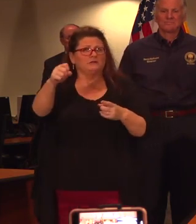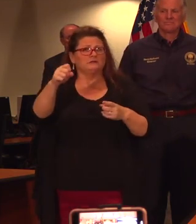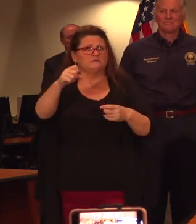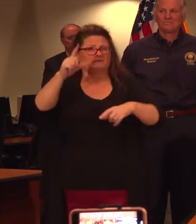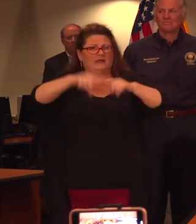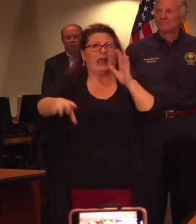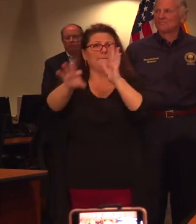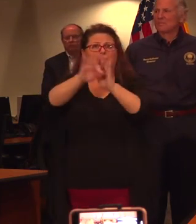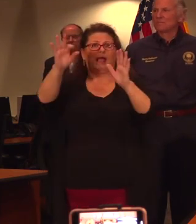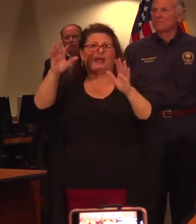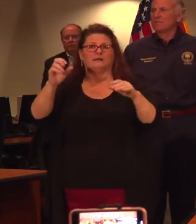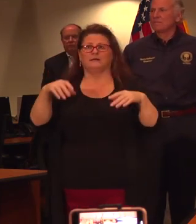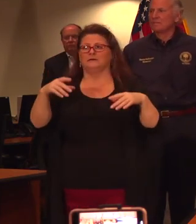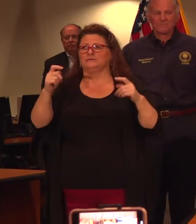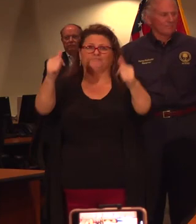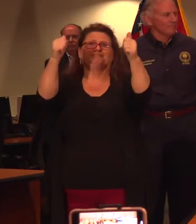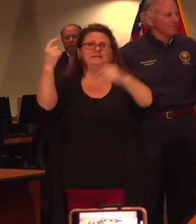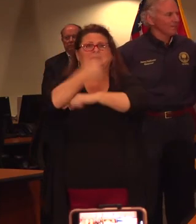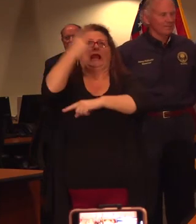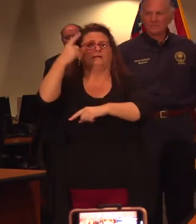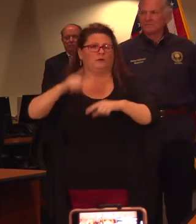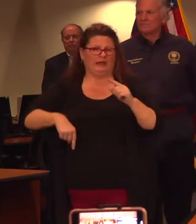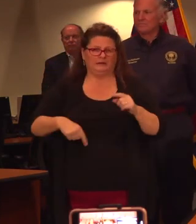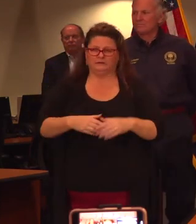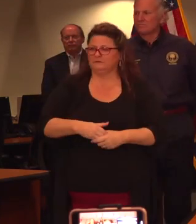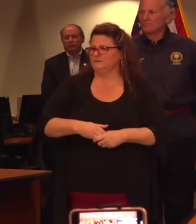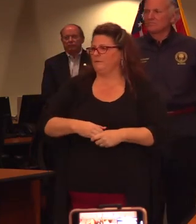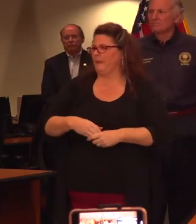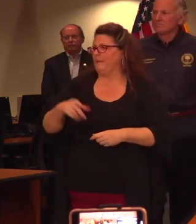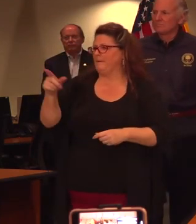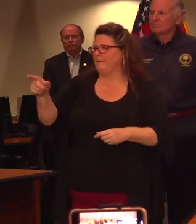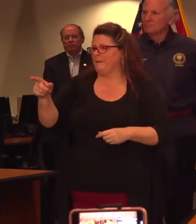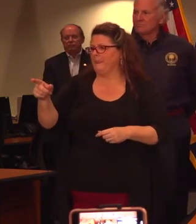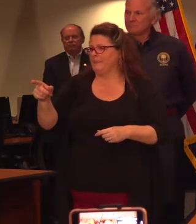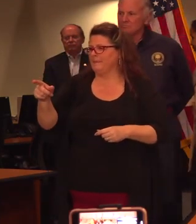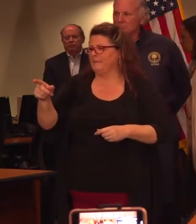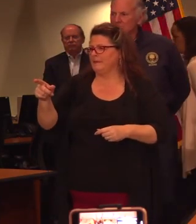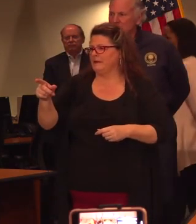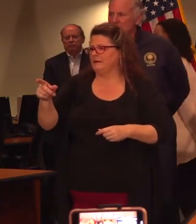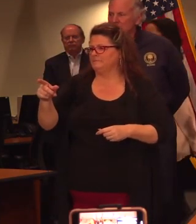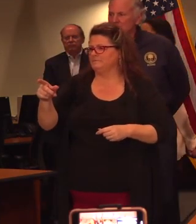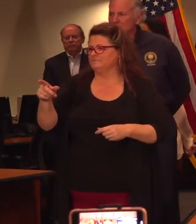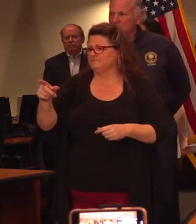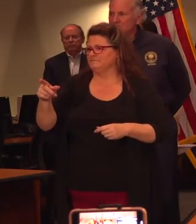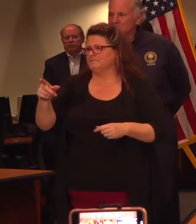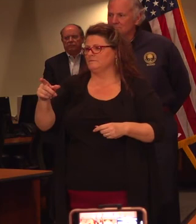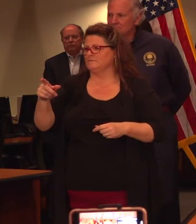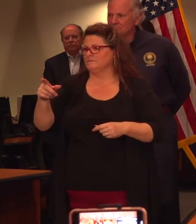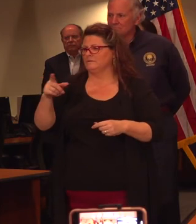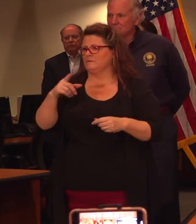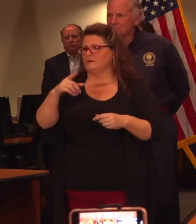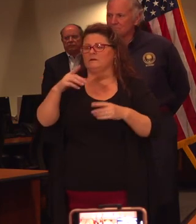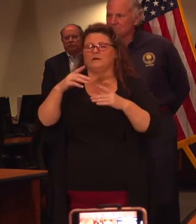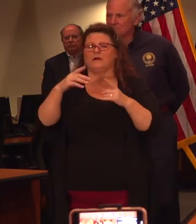activity. Governor, yes. Considering Secretary Hitt expects business to open up next month, how soon